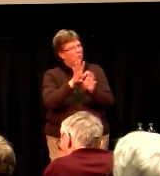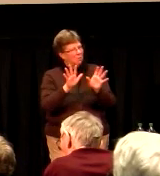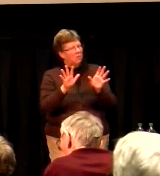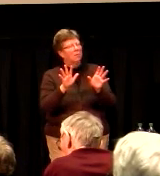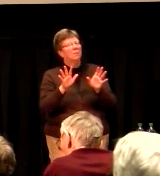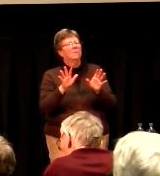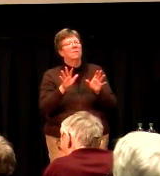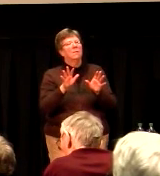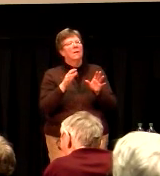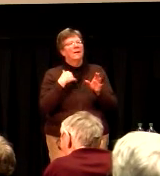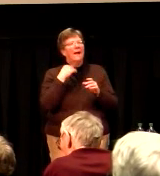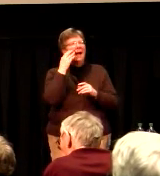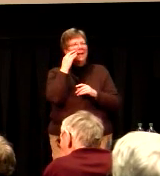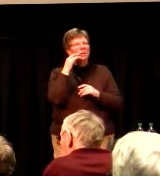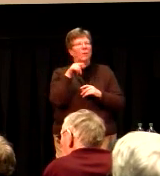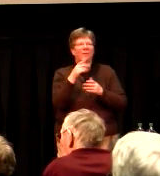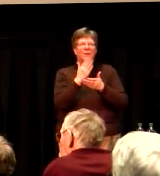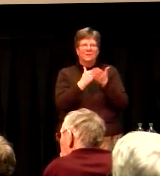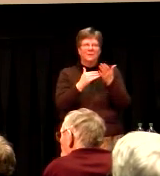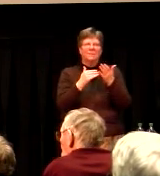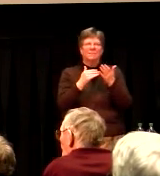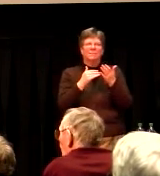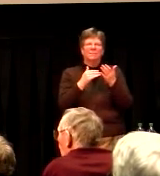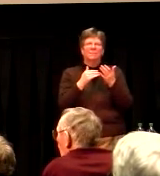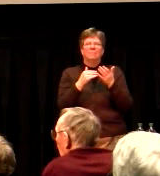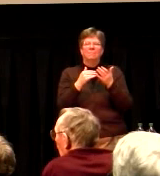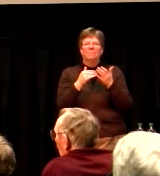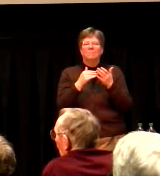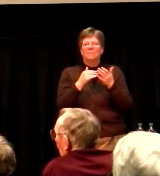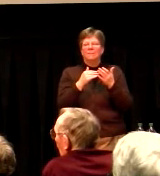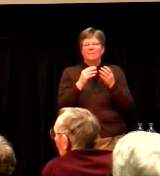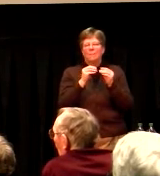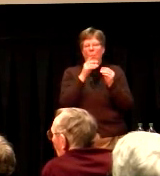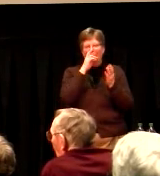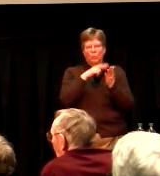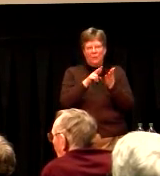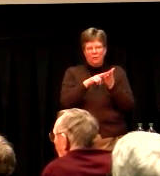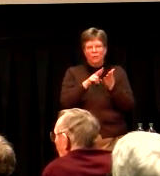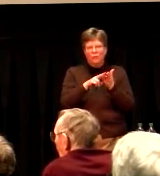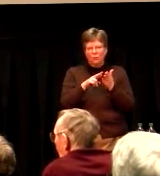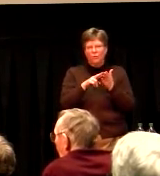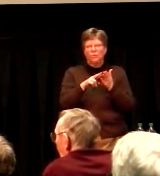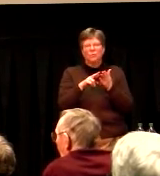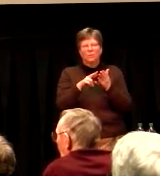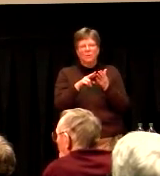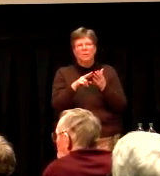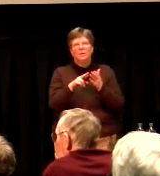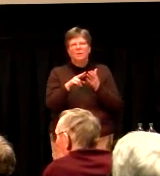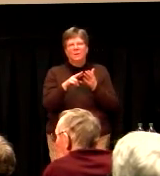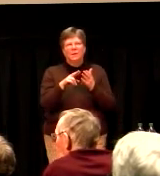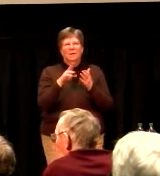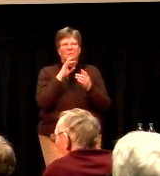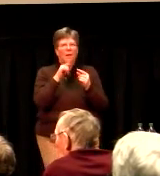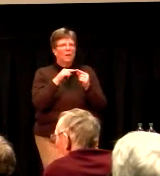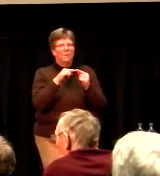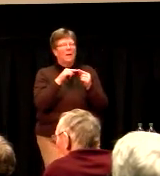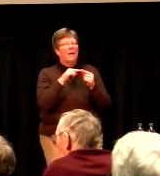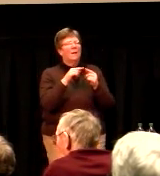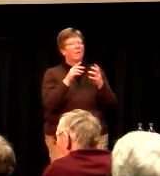And I know there has been some work tying it to the monsoon, how long it lasts versus how the monsoon